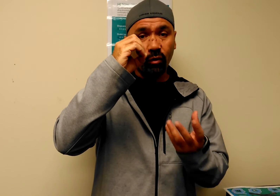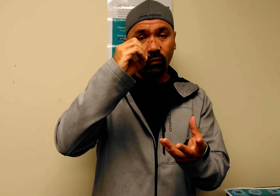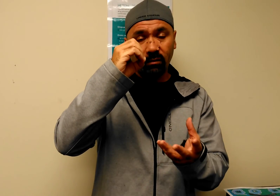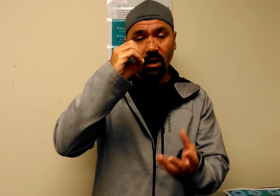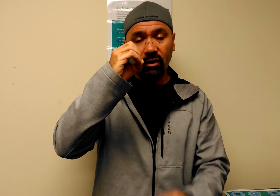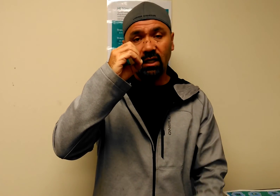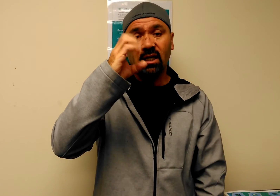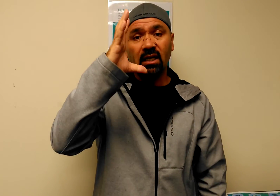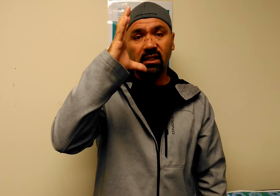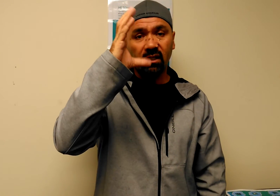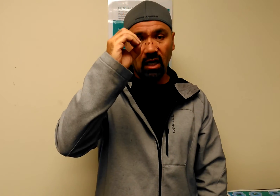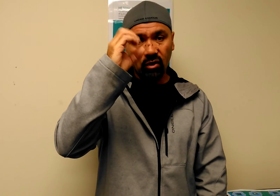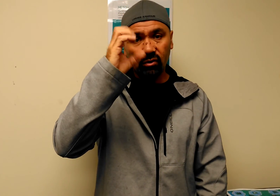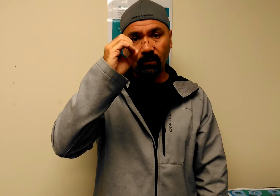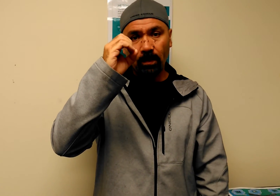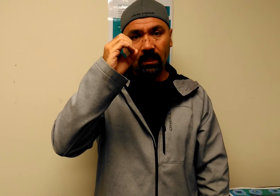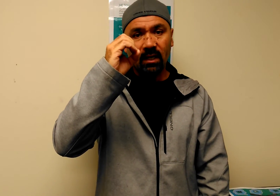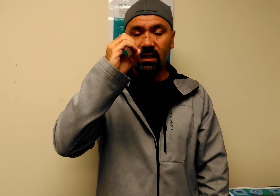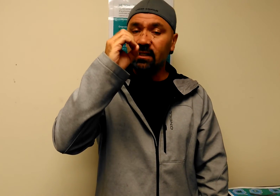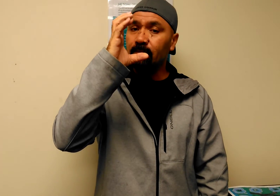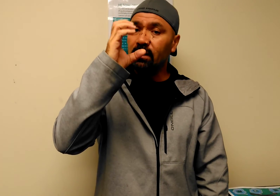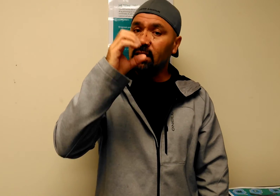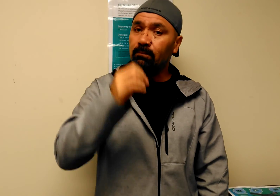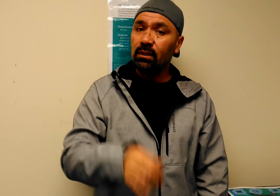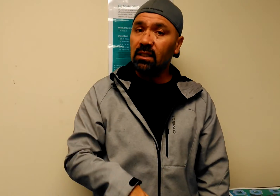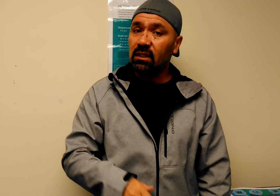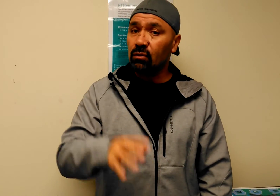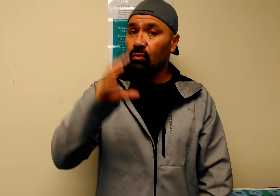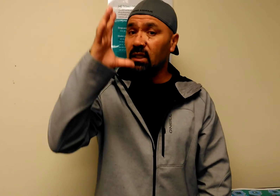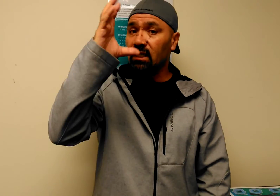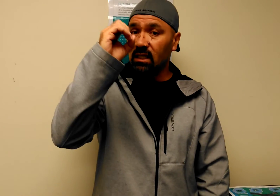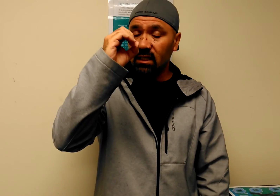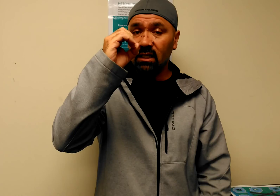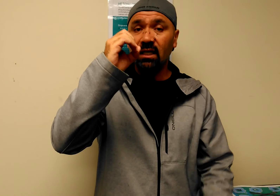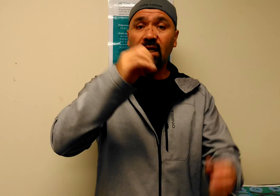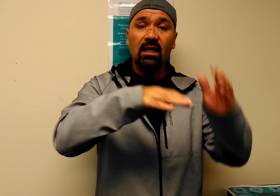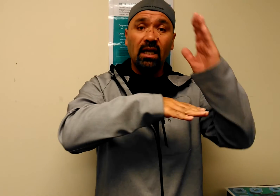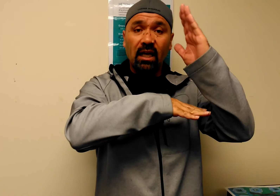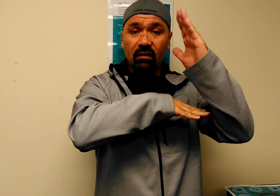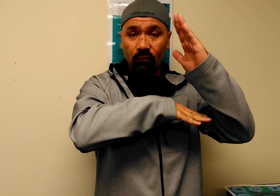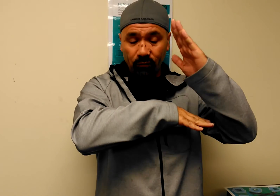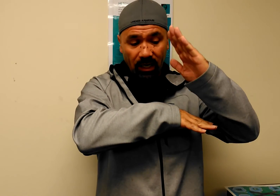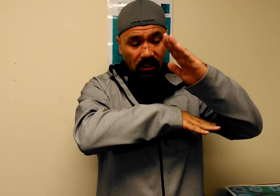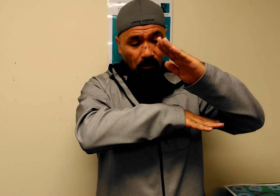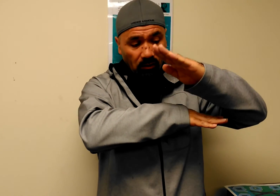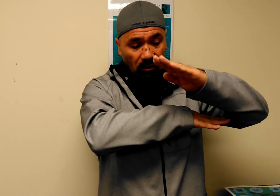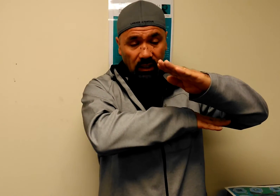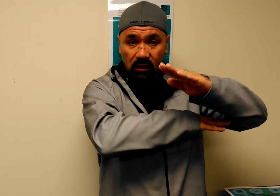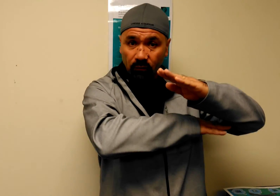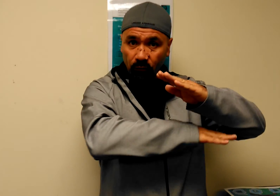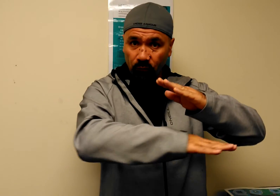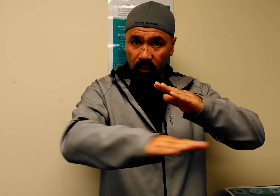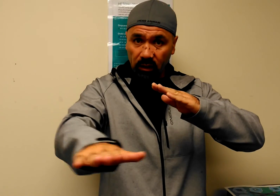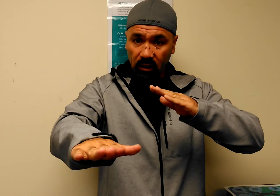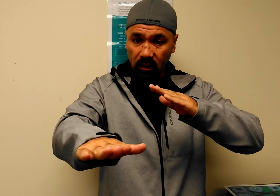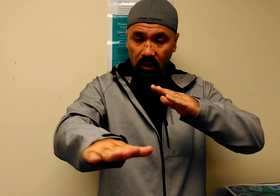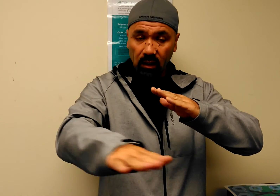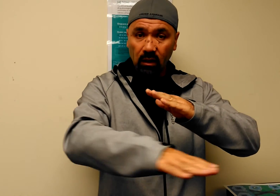for in Māori is ngo. Hekamana pira te w, ng. And last but not least, f,